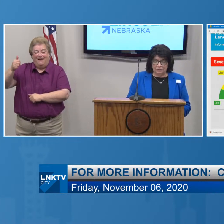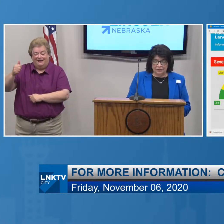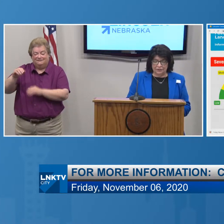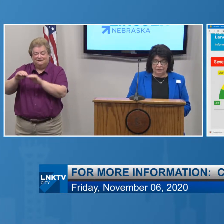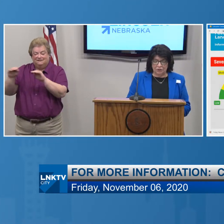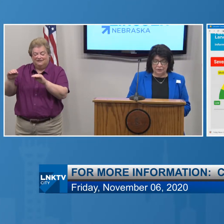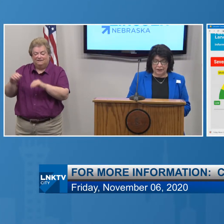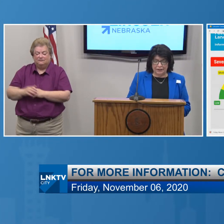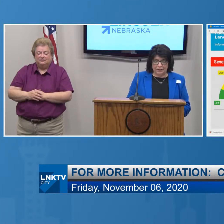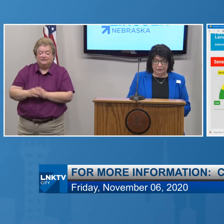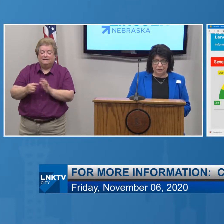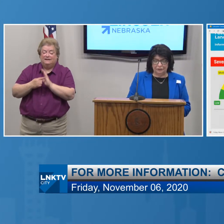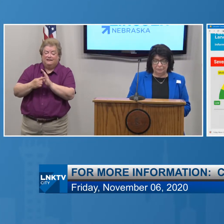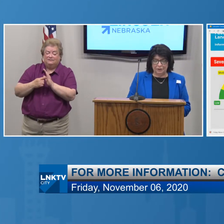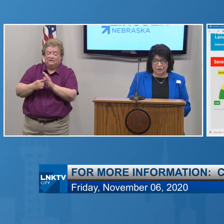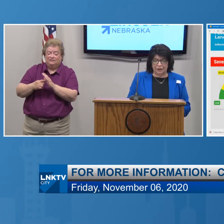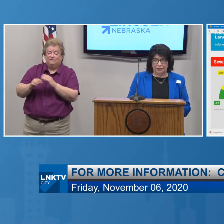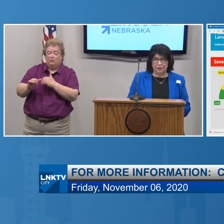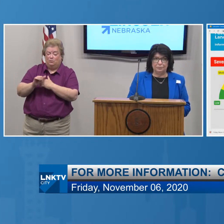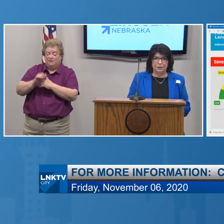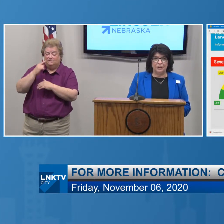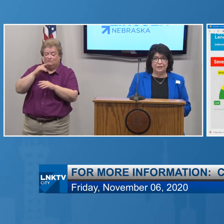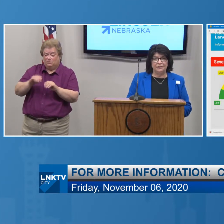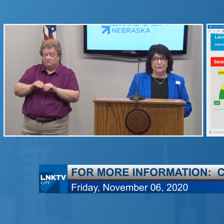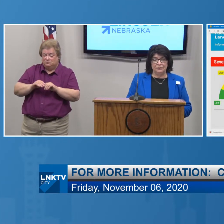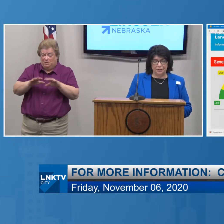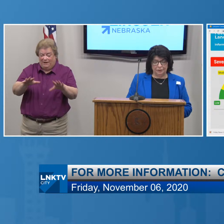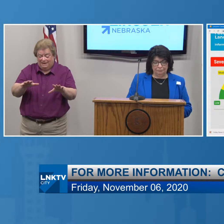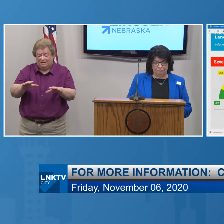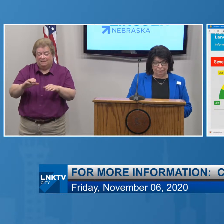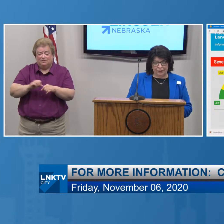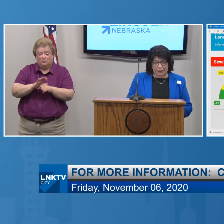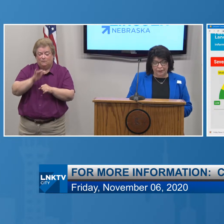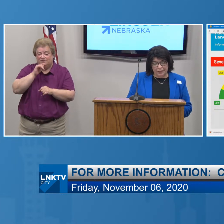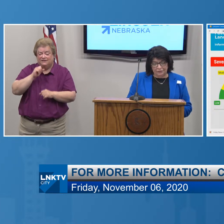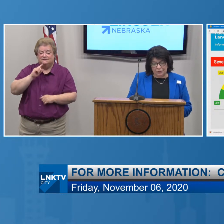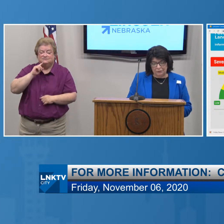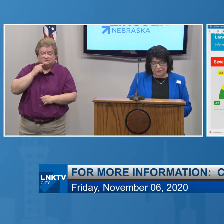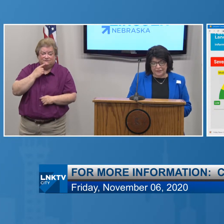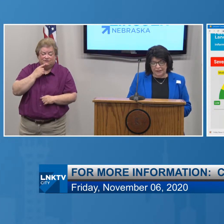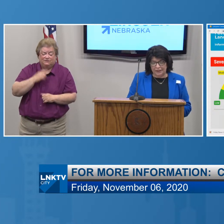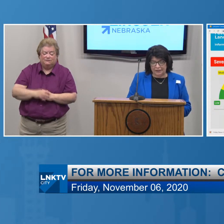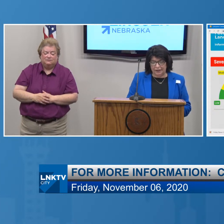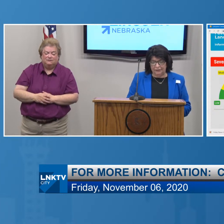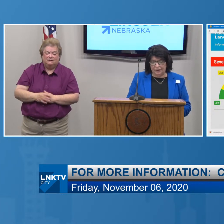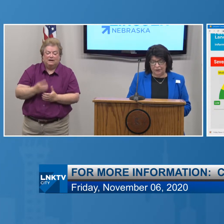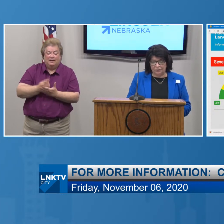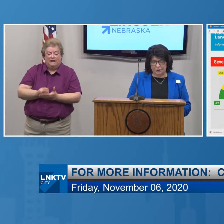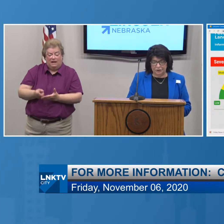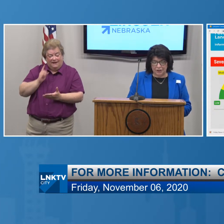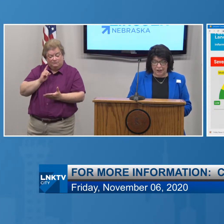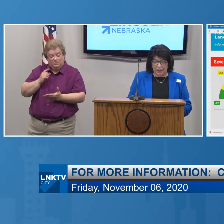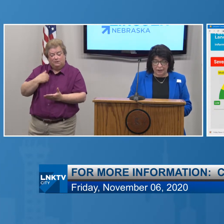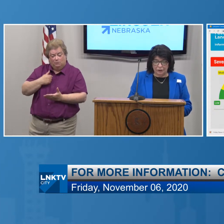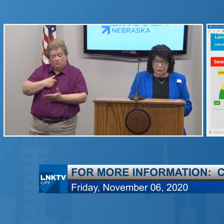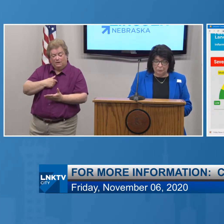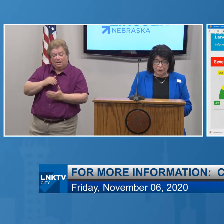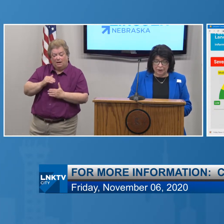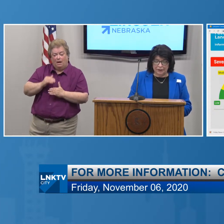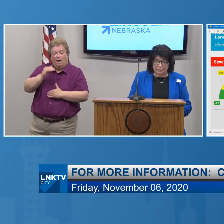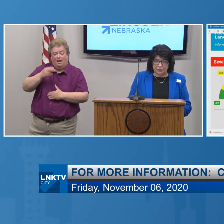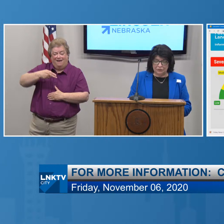indicates the risk of COVID-19 transmission in our community is severe. Last week, we stayed in elevated orange, and